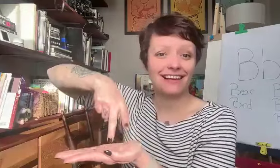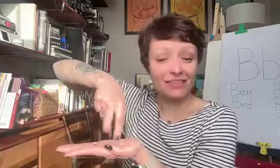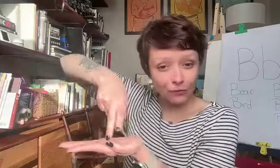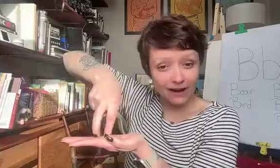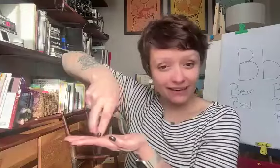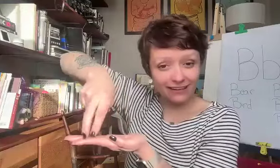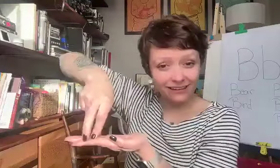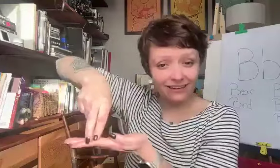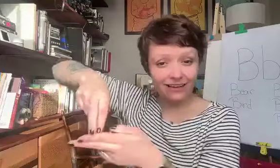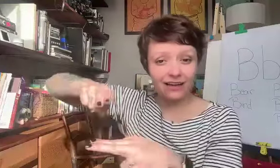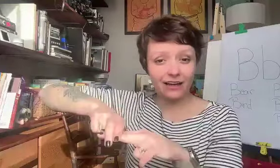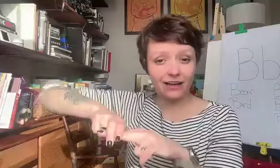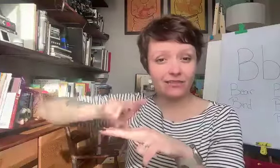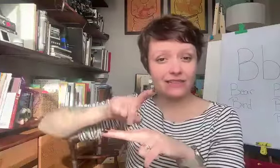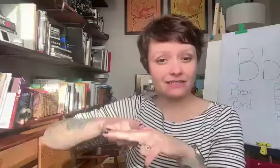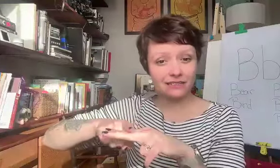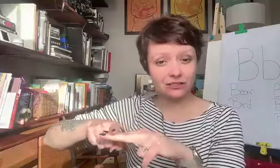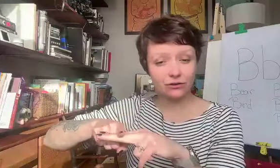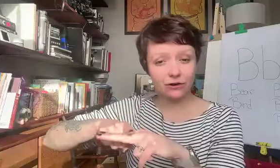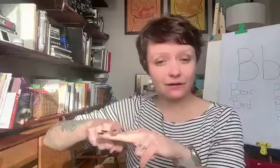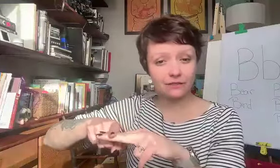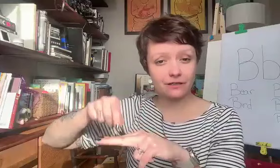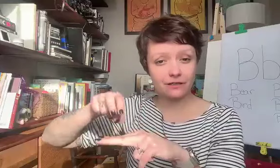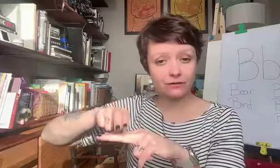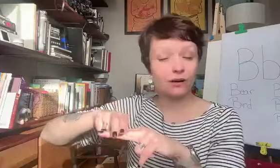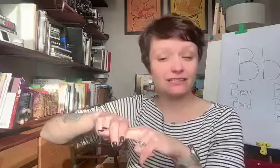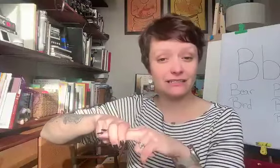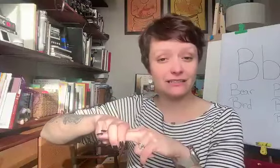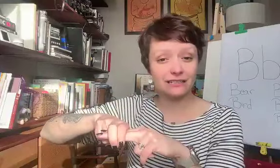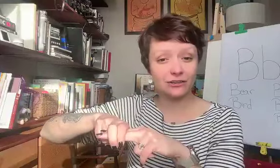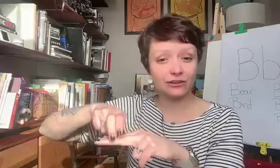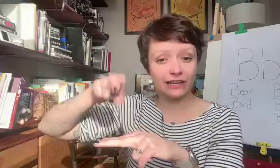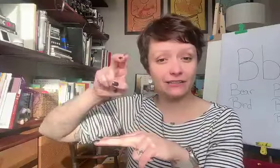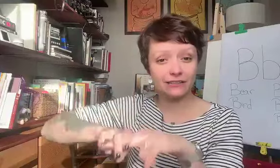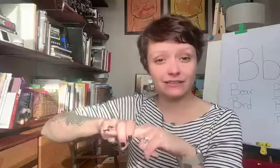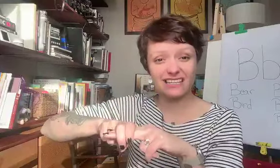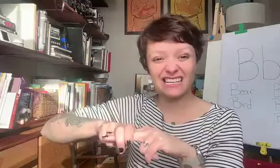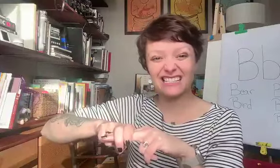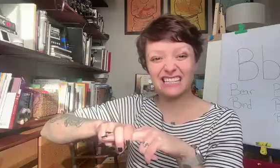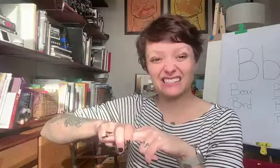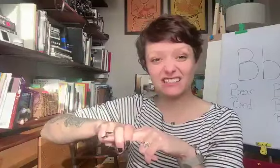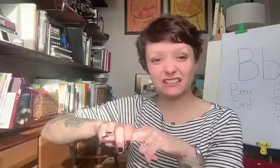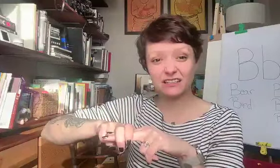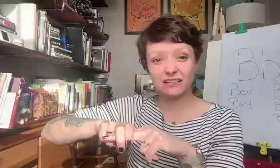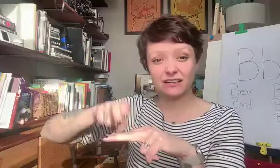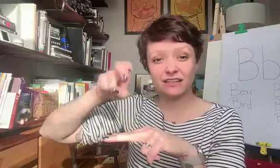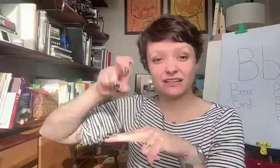They're running. This is your ground or a seat. These are their legs. Sit.